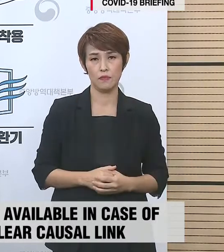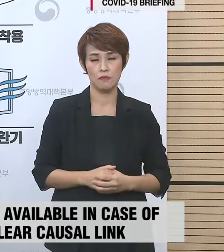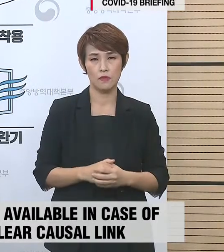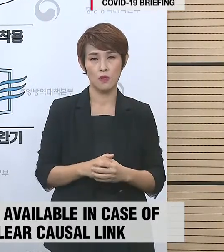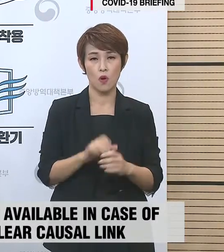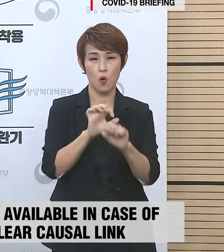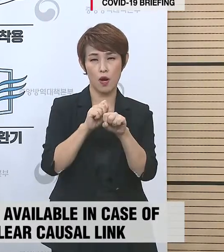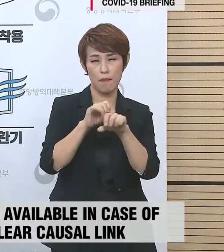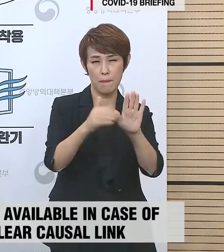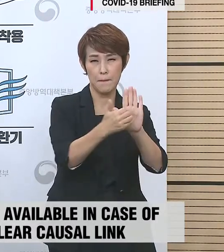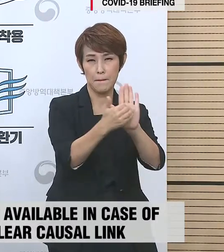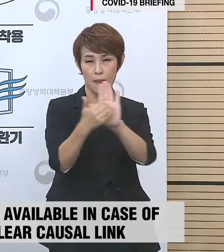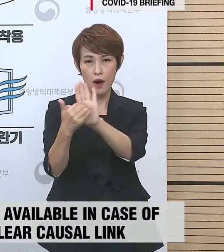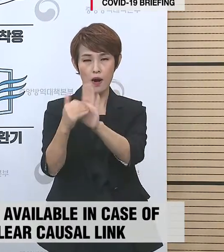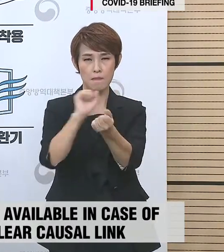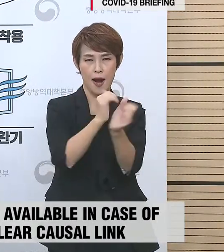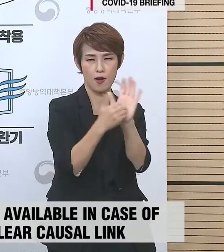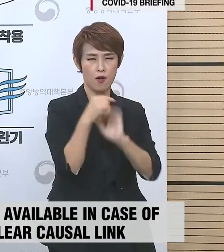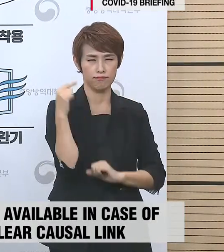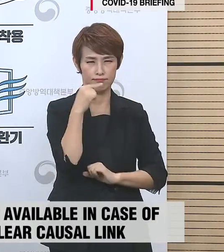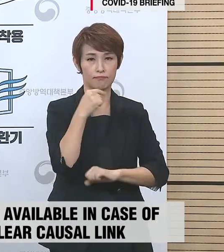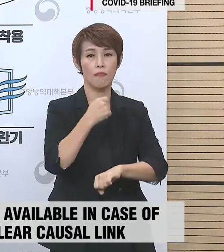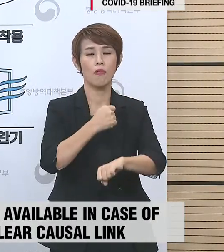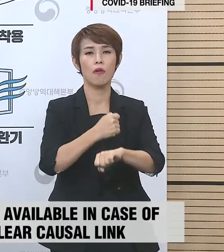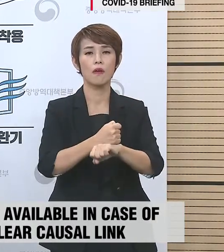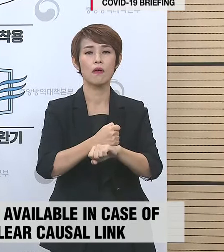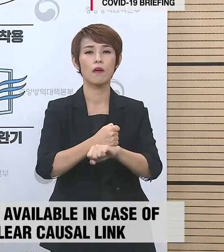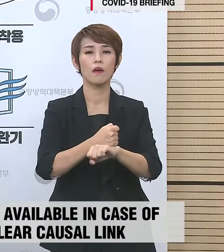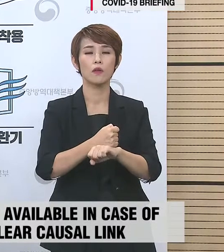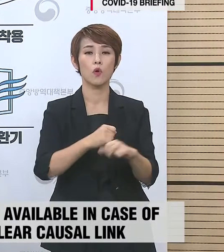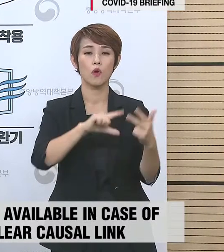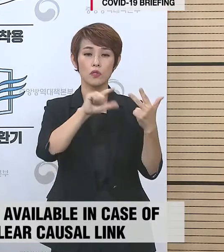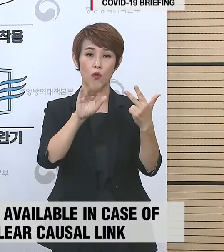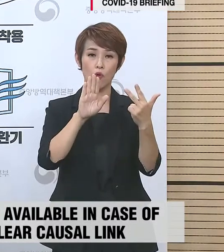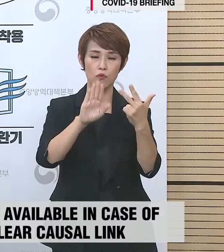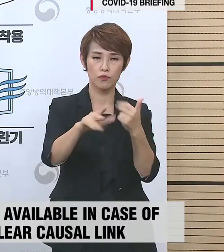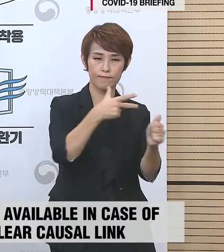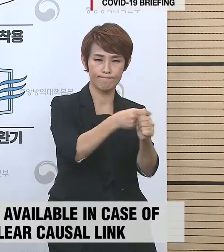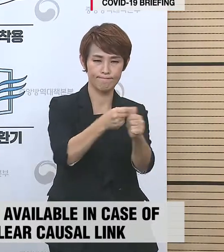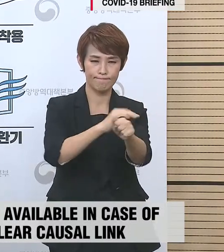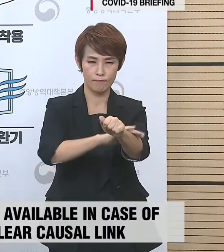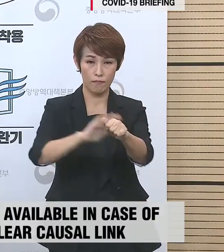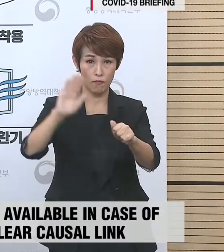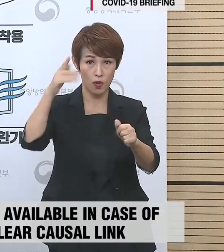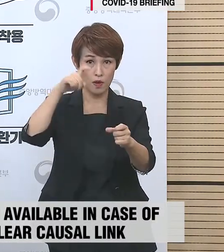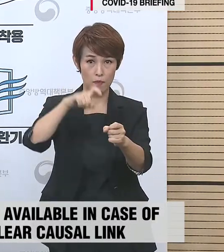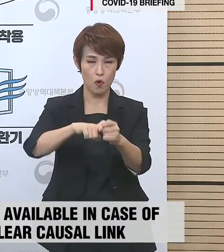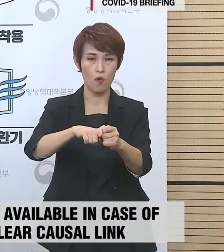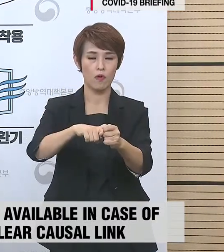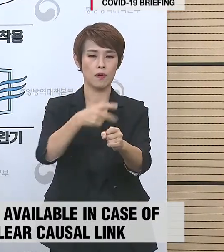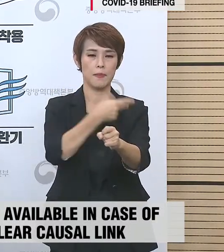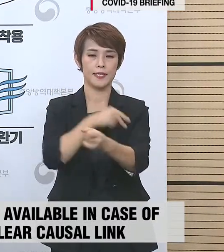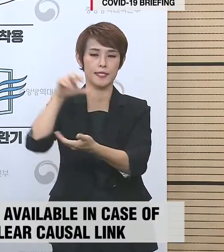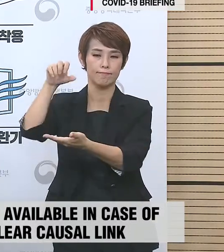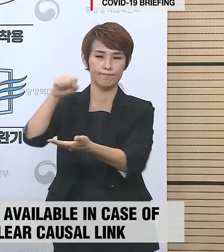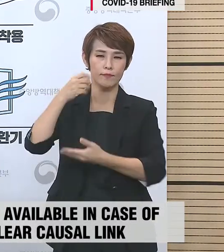no loopholes in executing our budget. And going forward, we will also make sure that there are